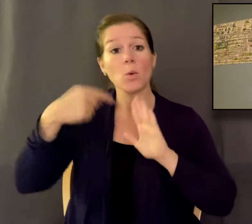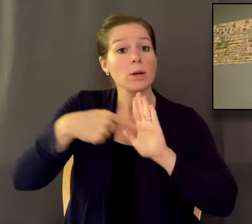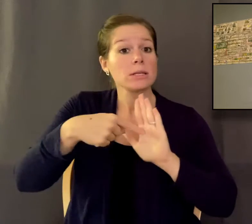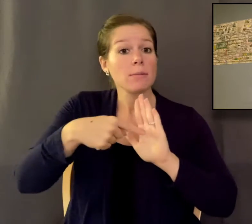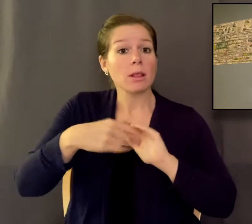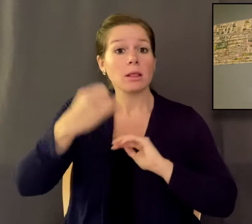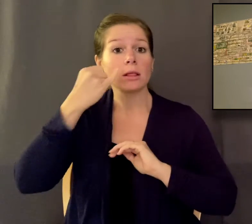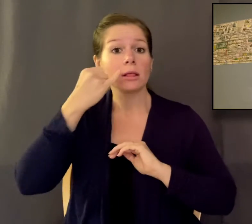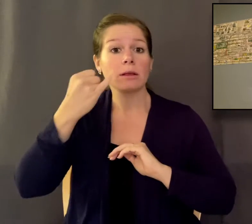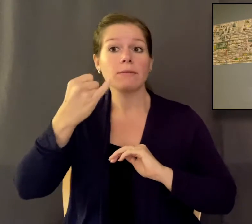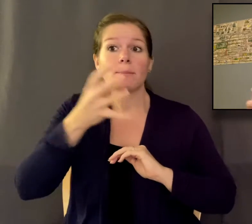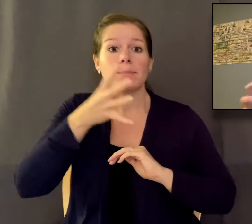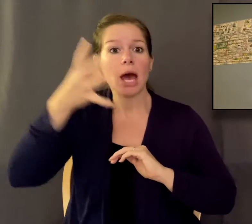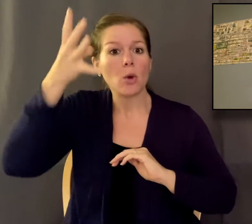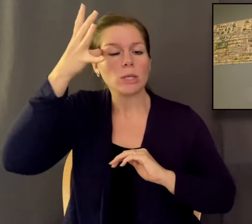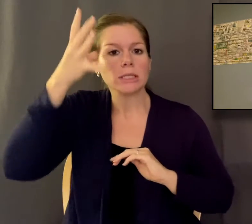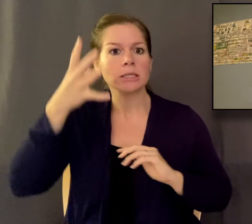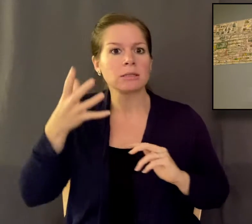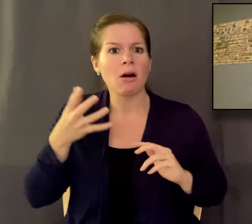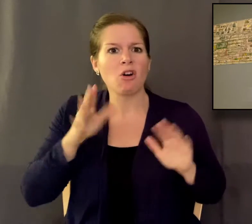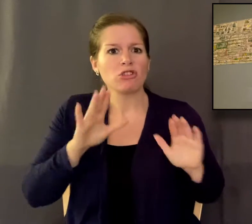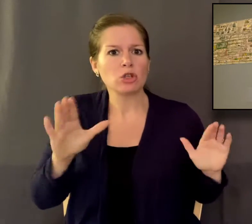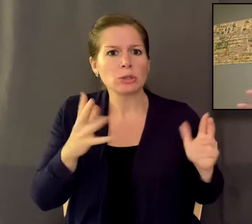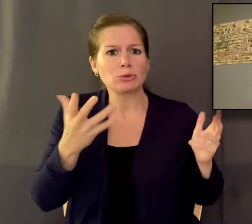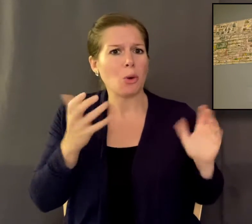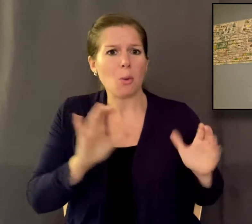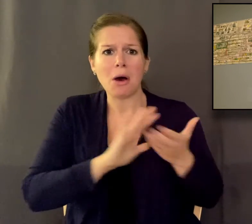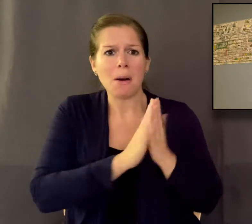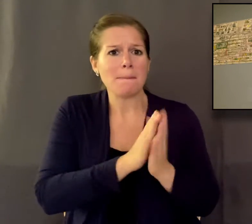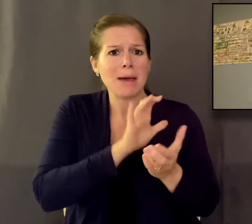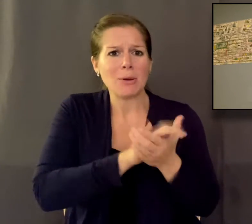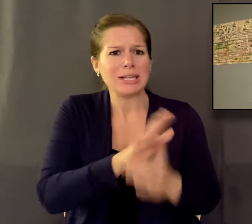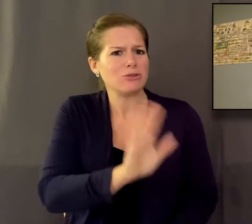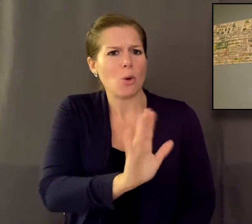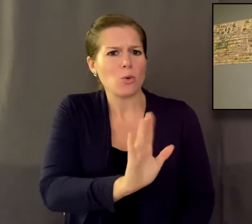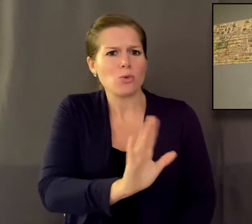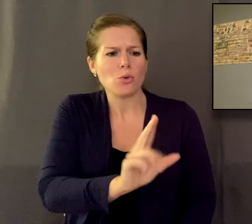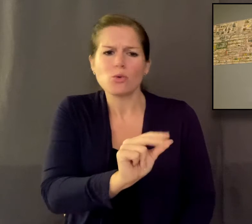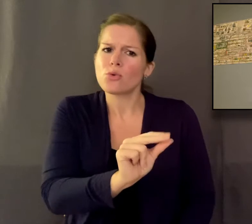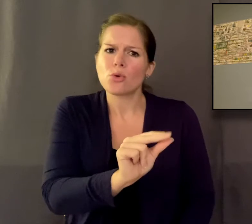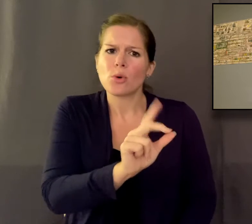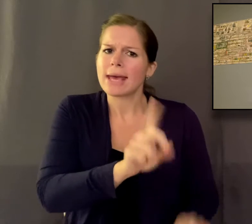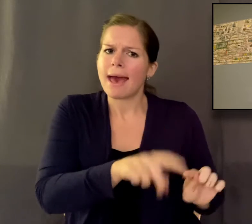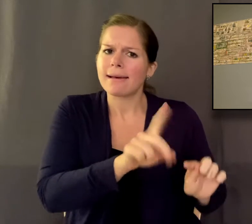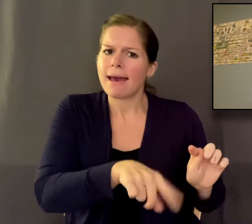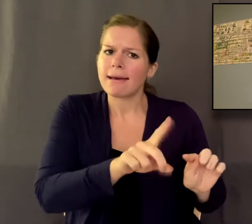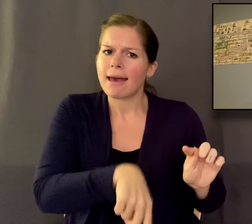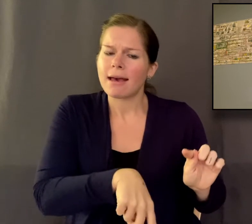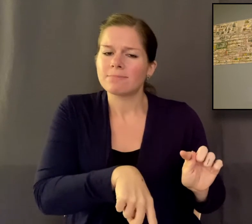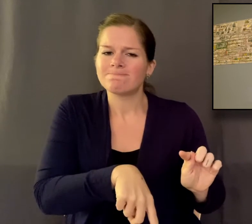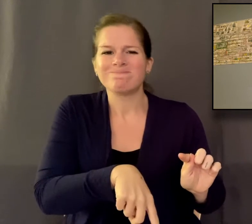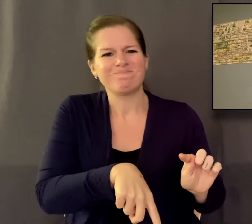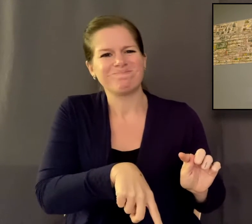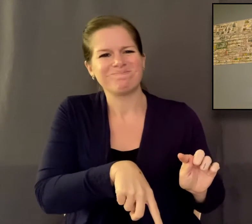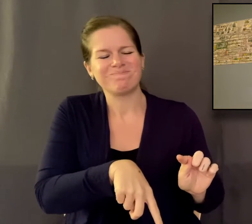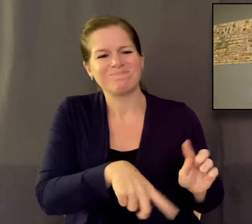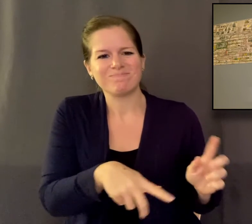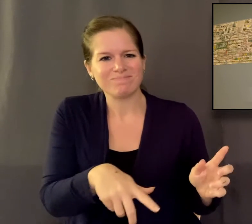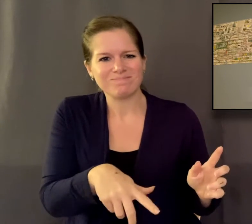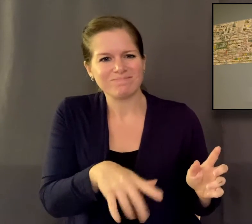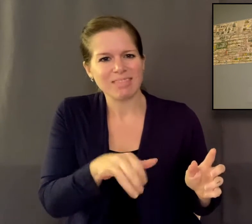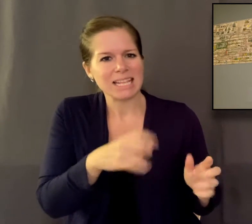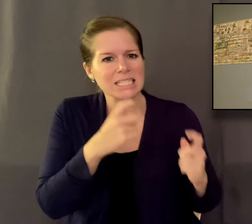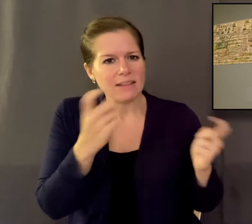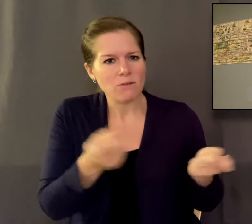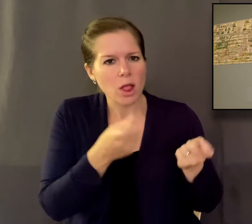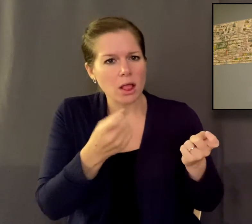for example, parents are just trying to hold on to their children and say, no, you can't get married, obviously sinful